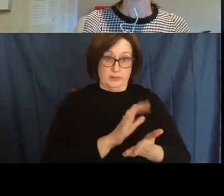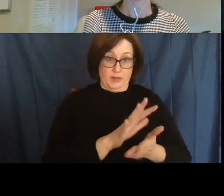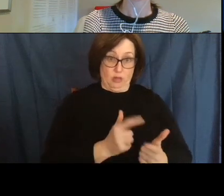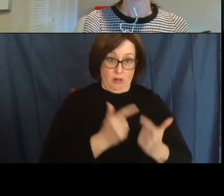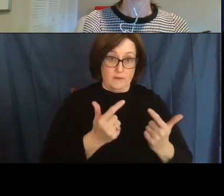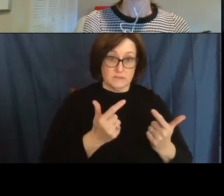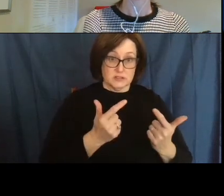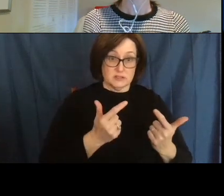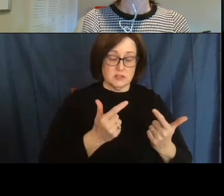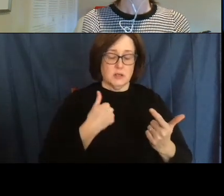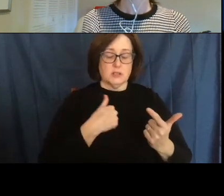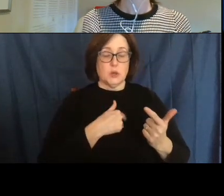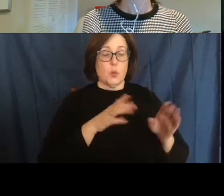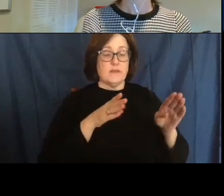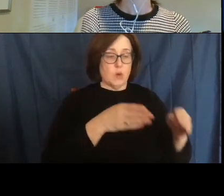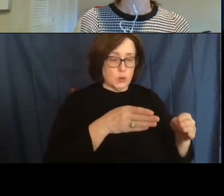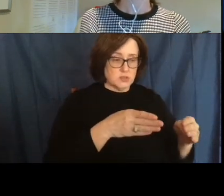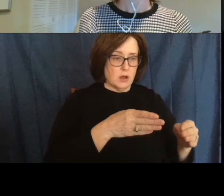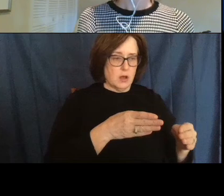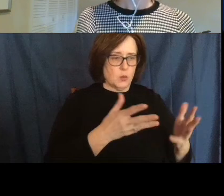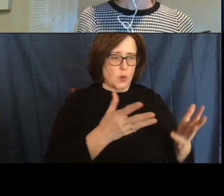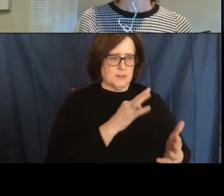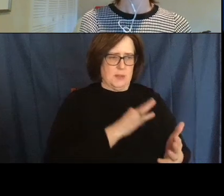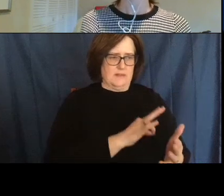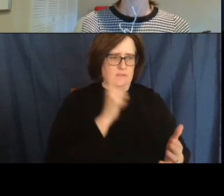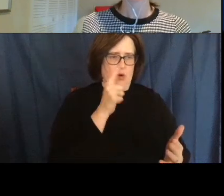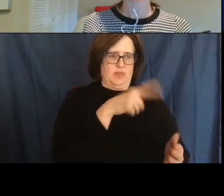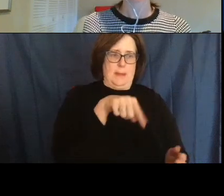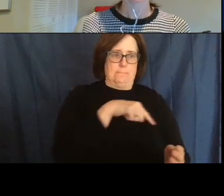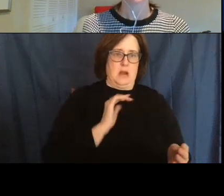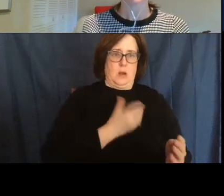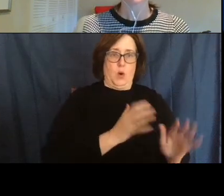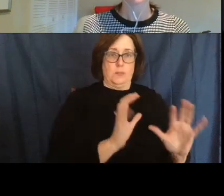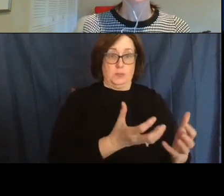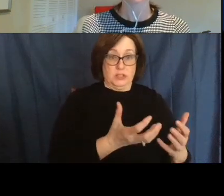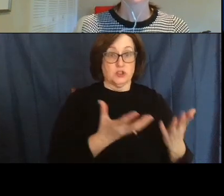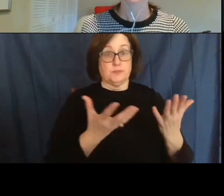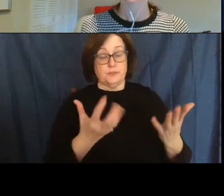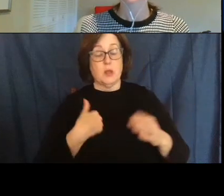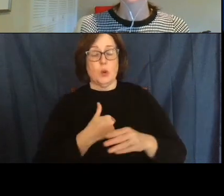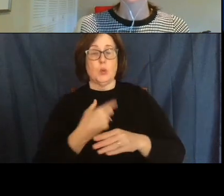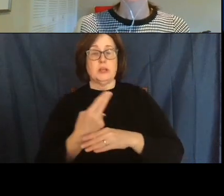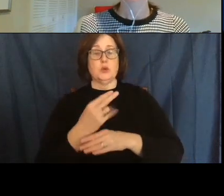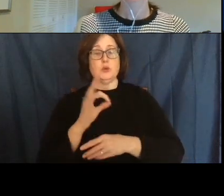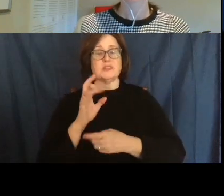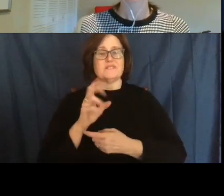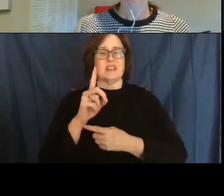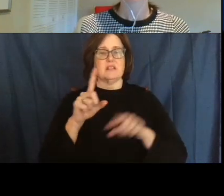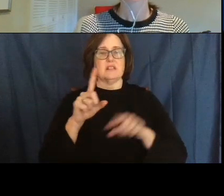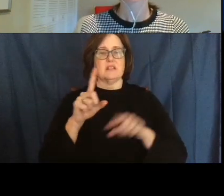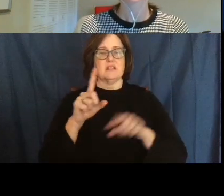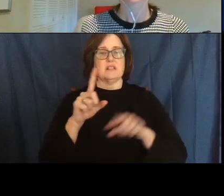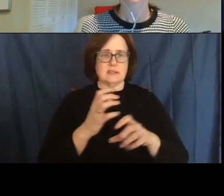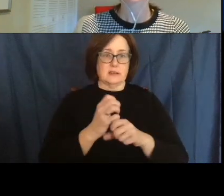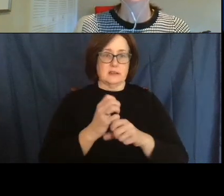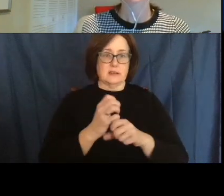the benefits to those children. We do field testing. And so getting feedback from those teachers and the students that